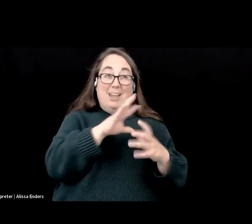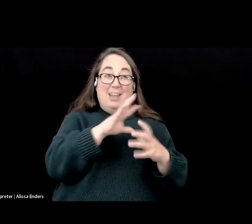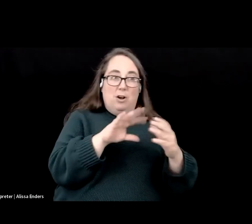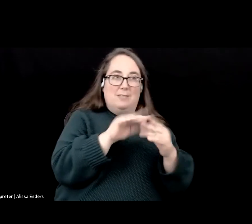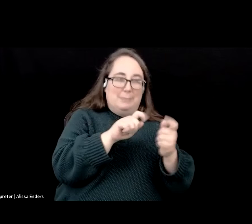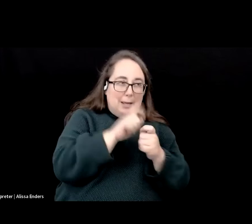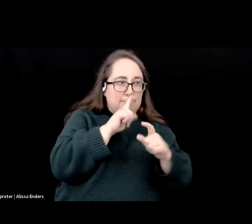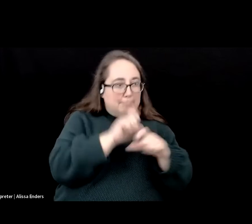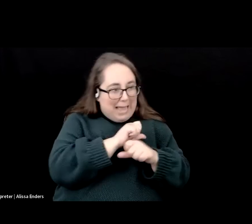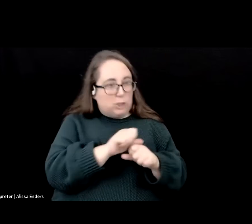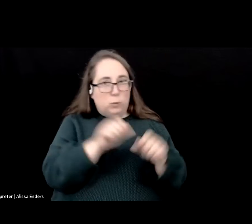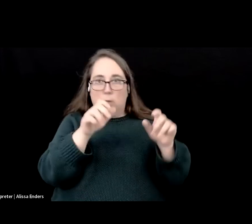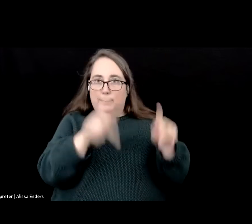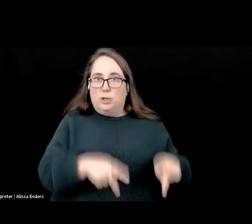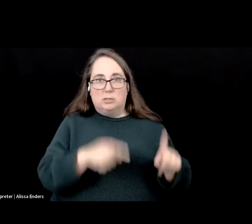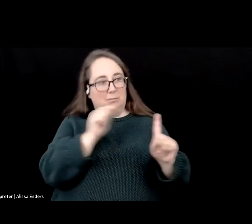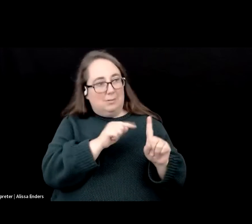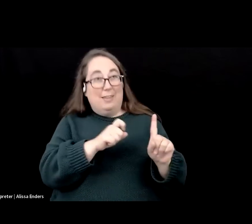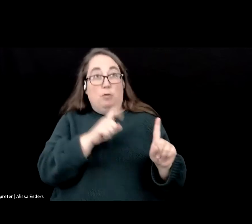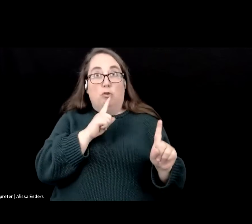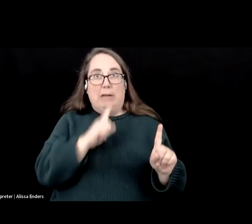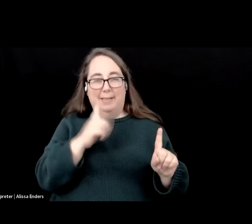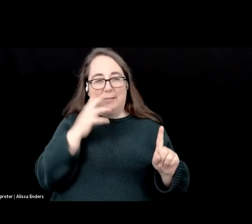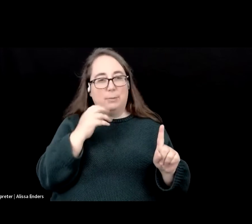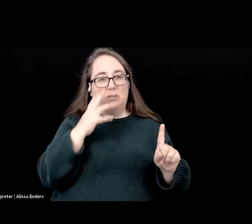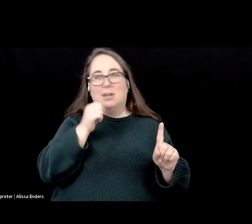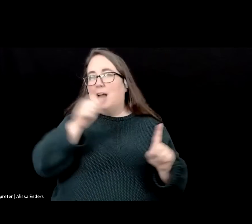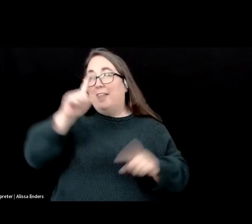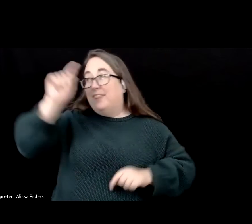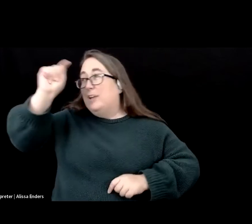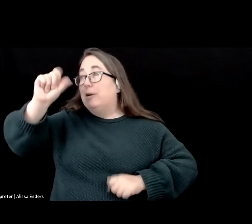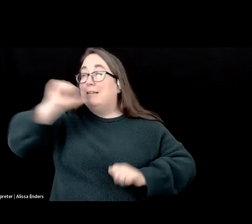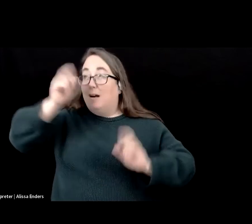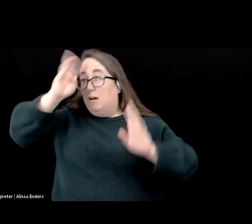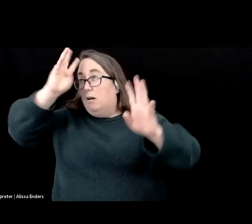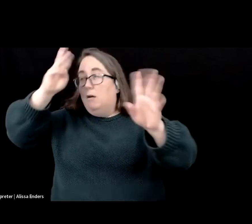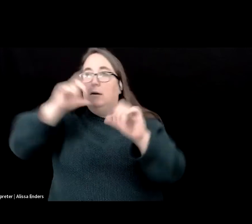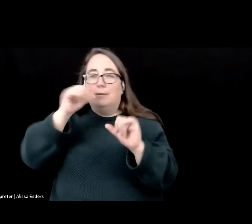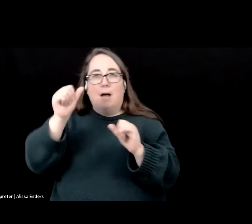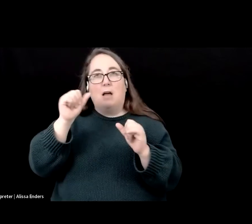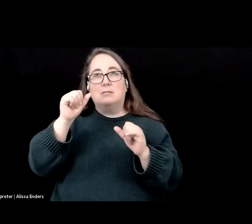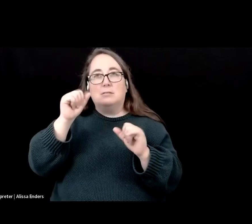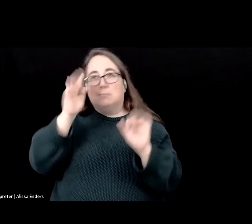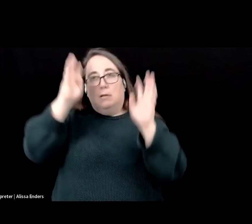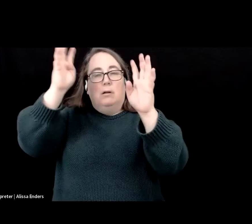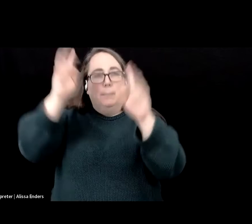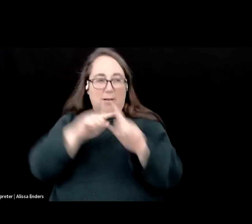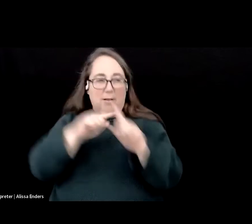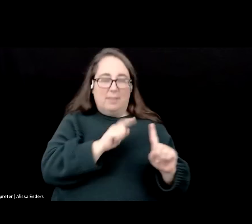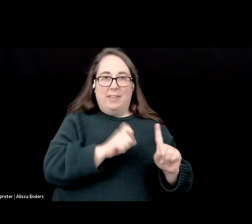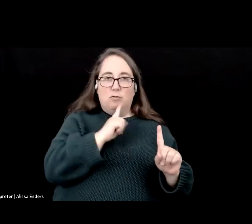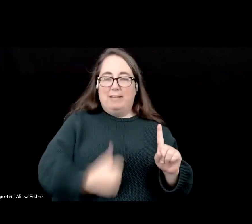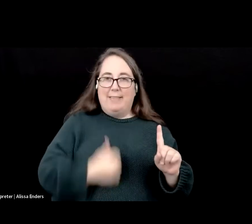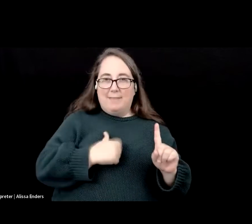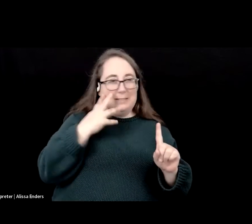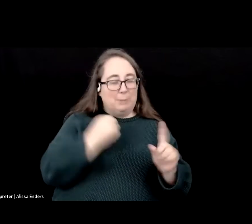actual person or an actual experience. Not a theoretical experience, not a principle, not an idea, an actual experience. Sharing that with